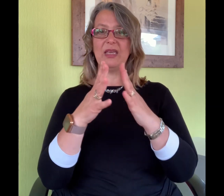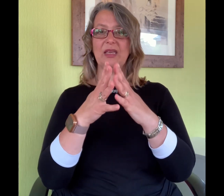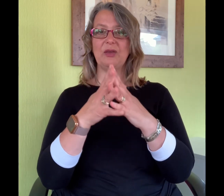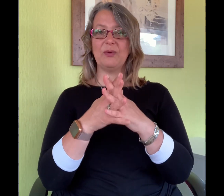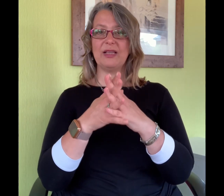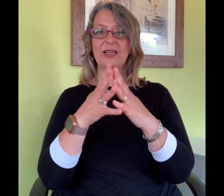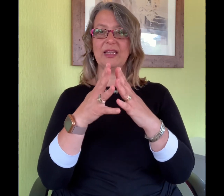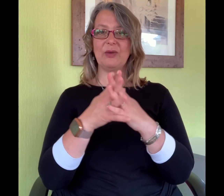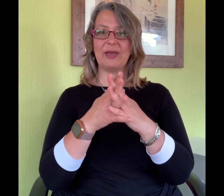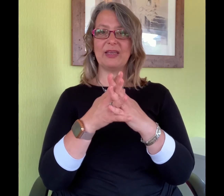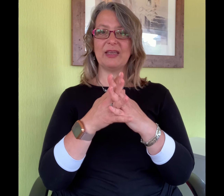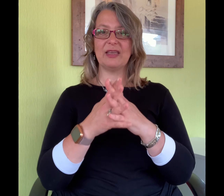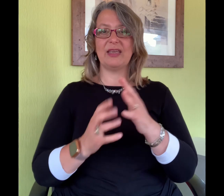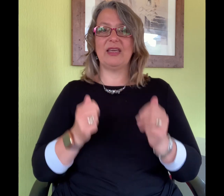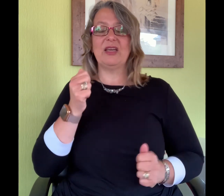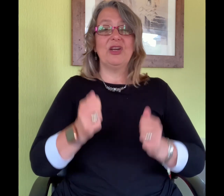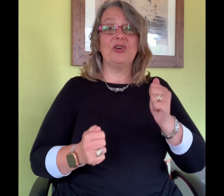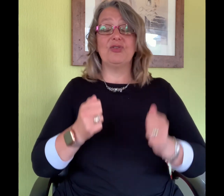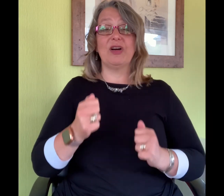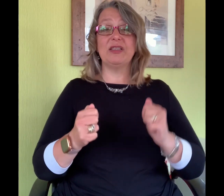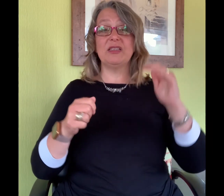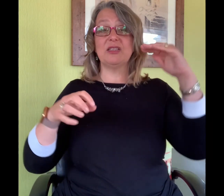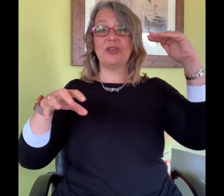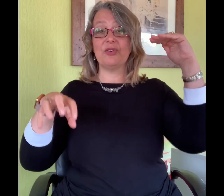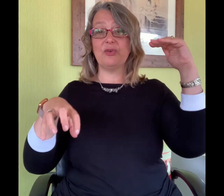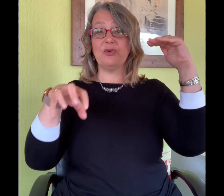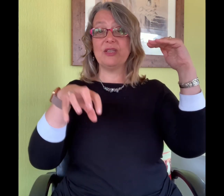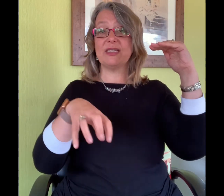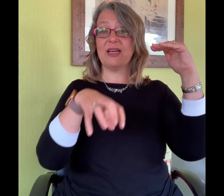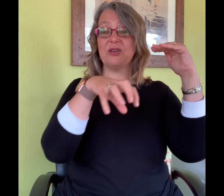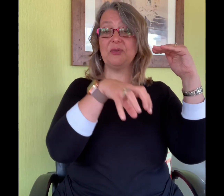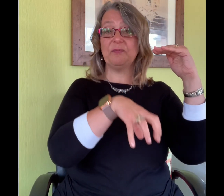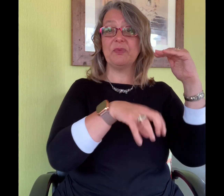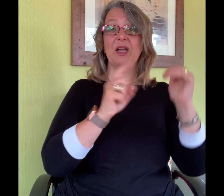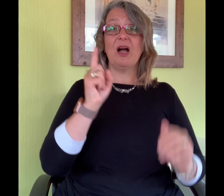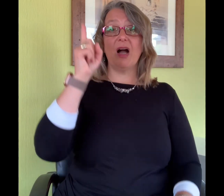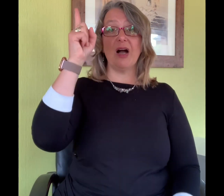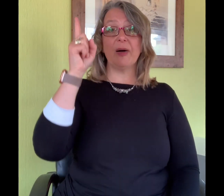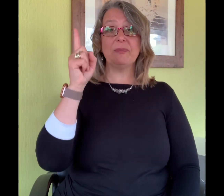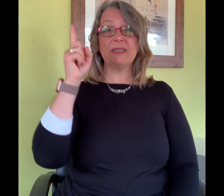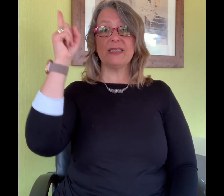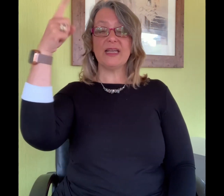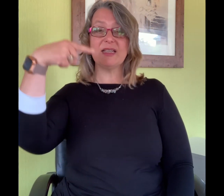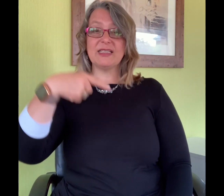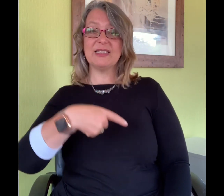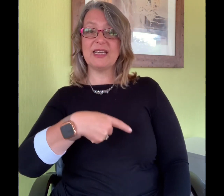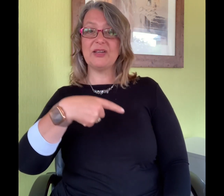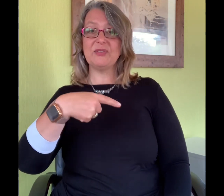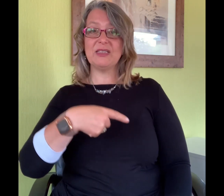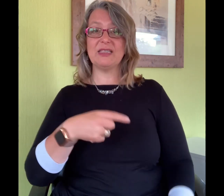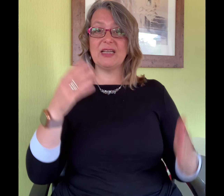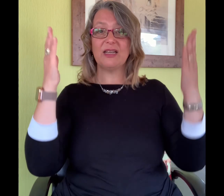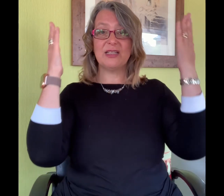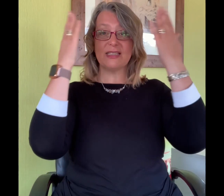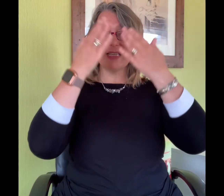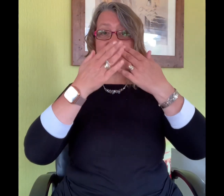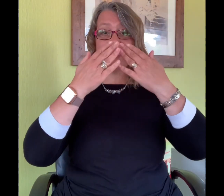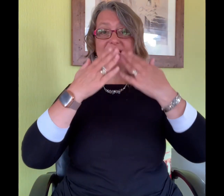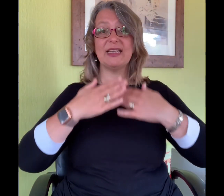Wee Willie Winkie runs through the town, upstairs and downstairs in his